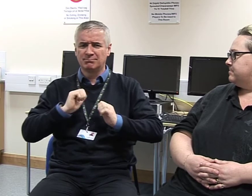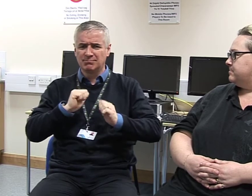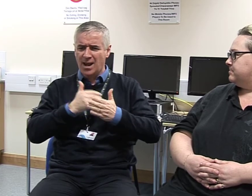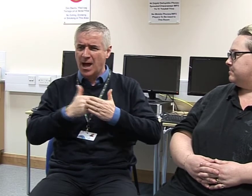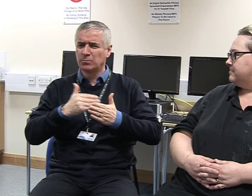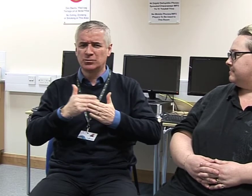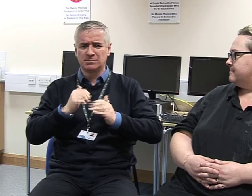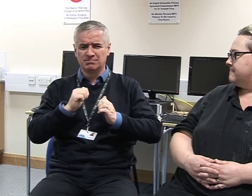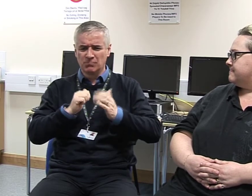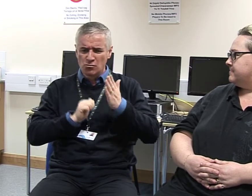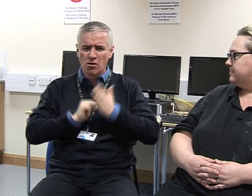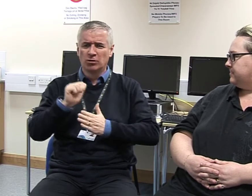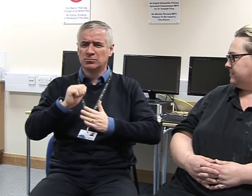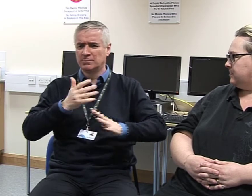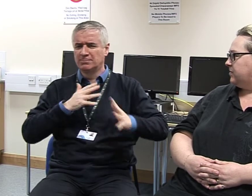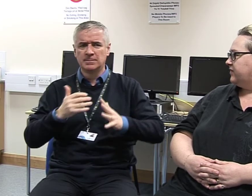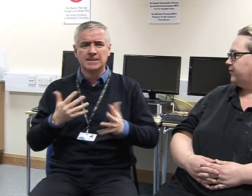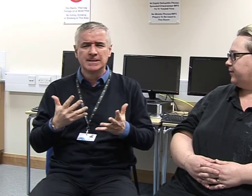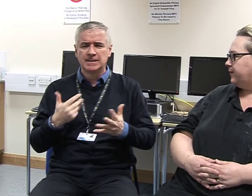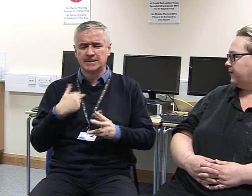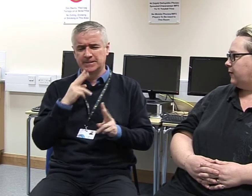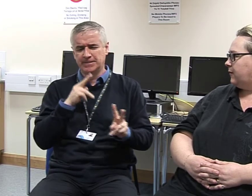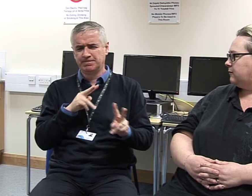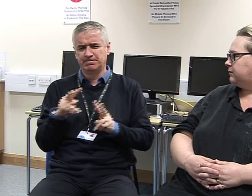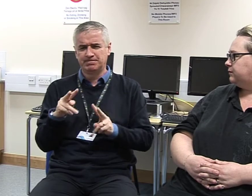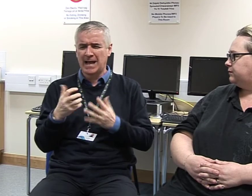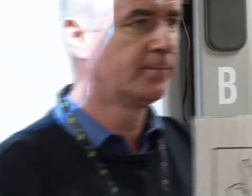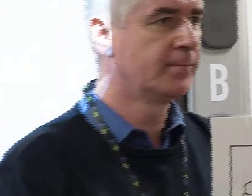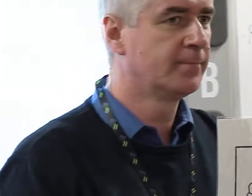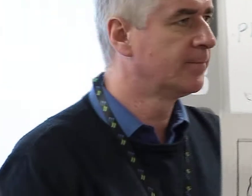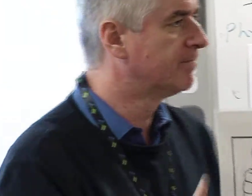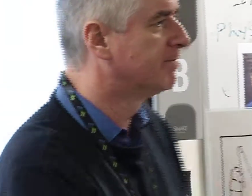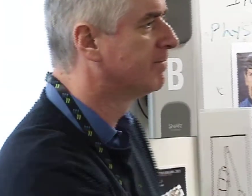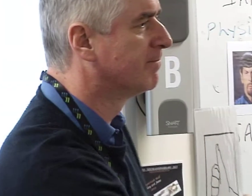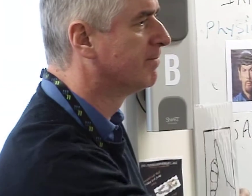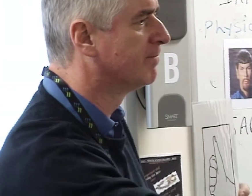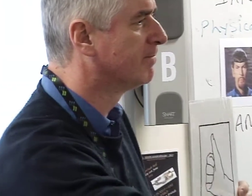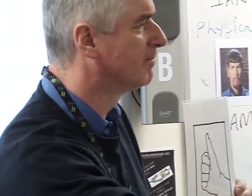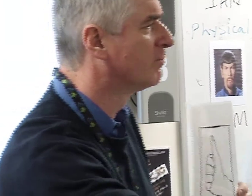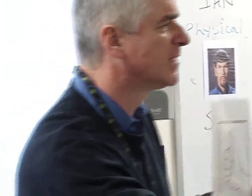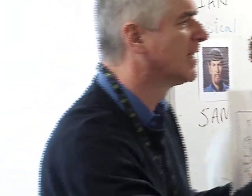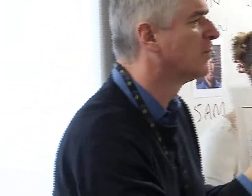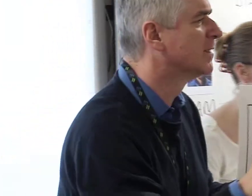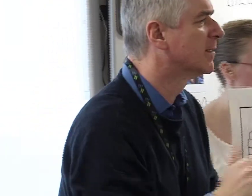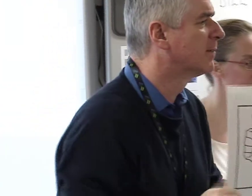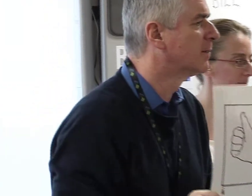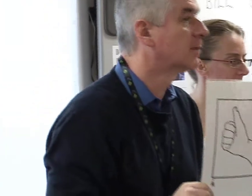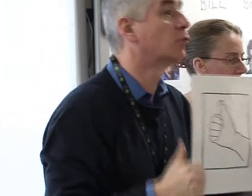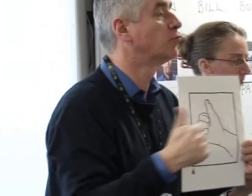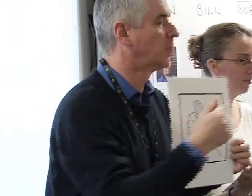very nervous, and in a deaf club, you've got the deaf community having their social evening, signing, and